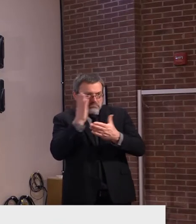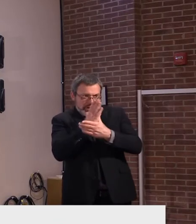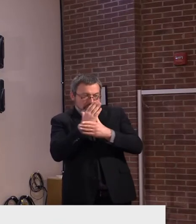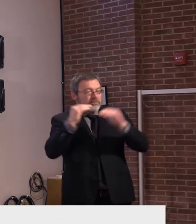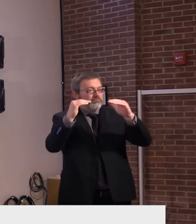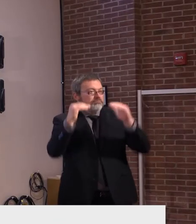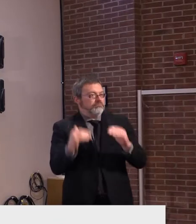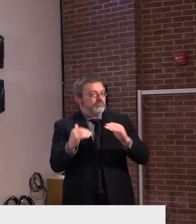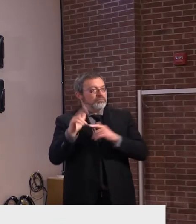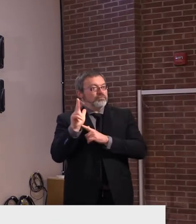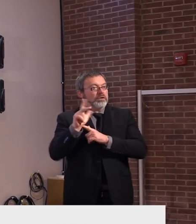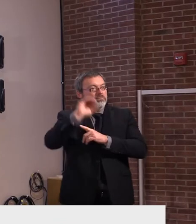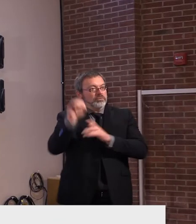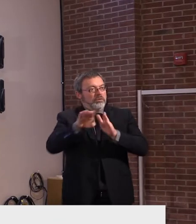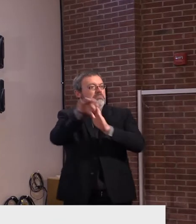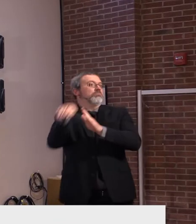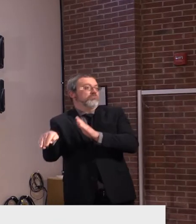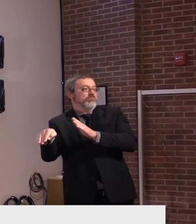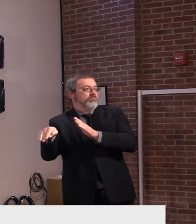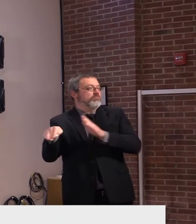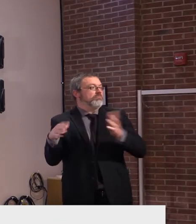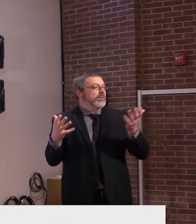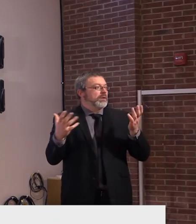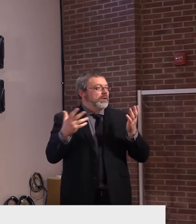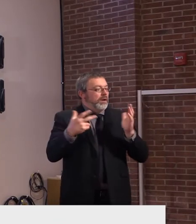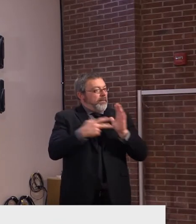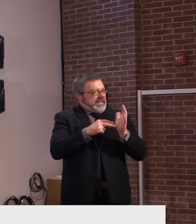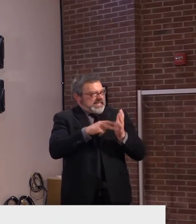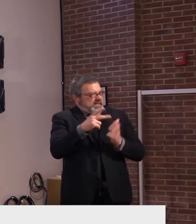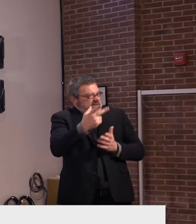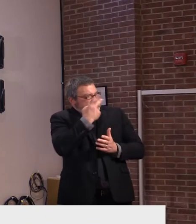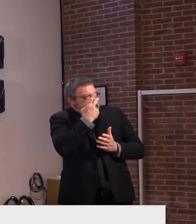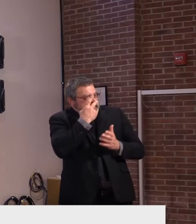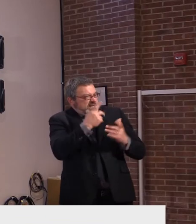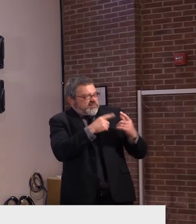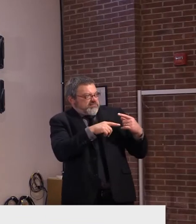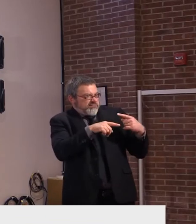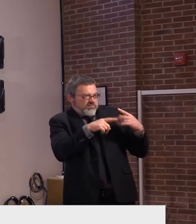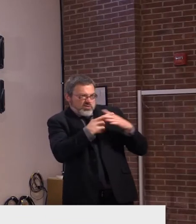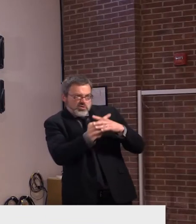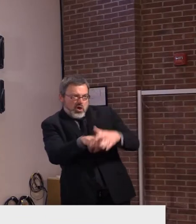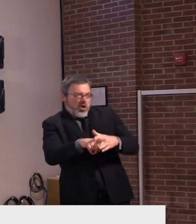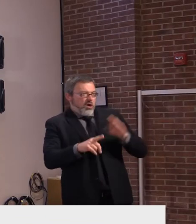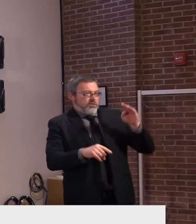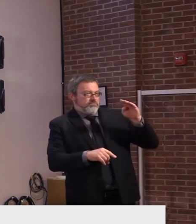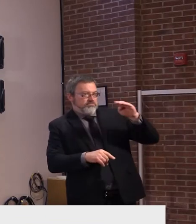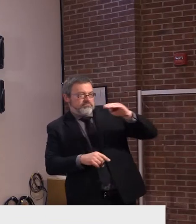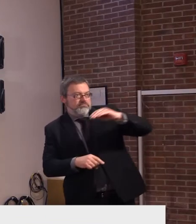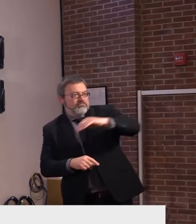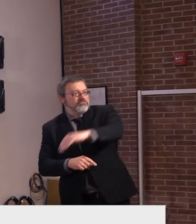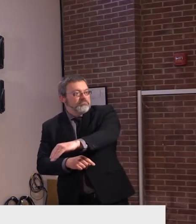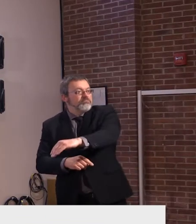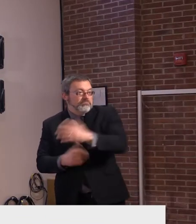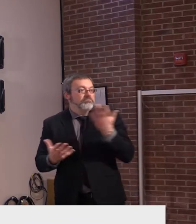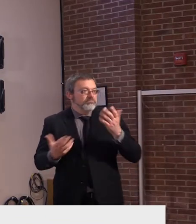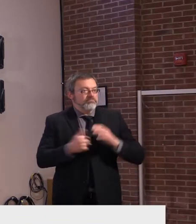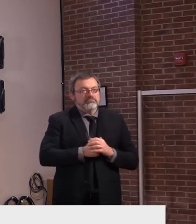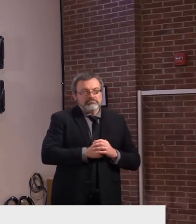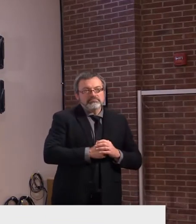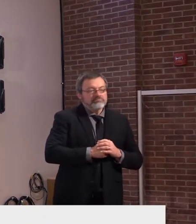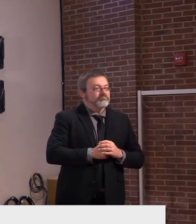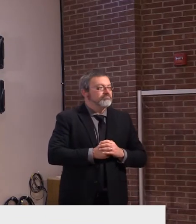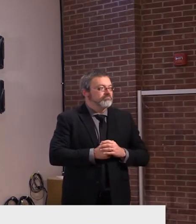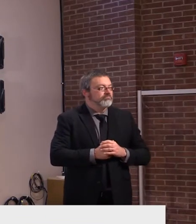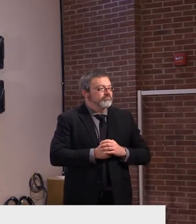see some good signs of improvement here in our case numbers. Another important thing to keep in mind is whether or not we're doing similar levels